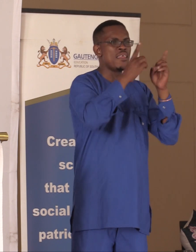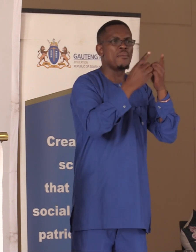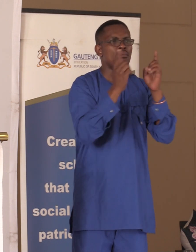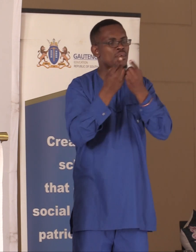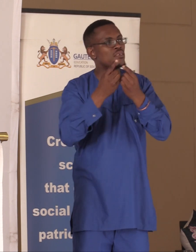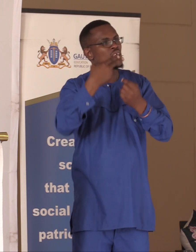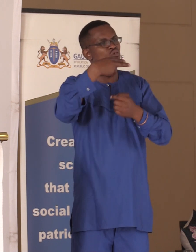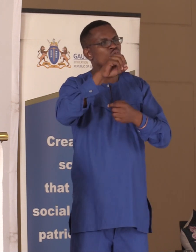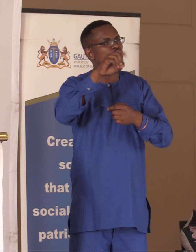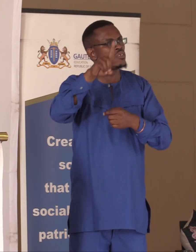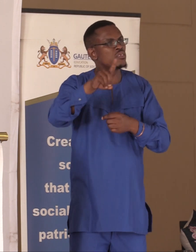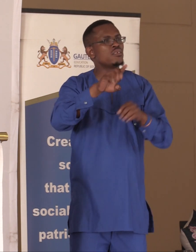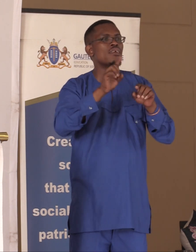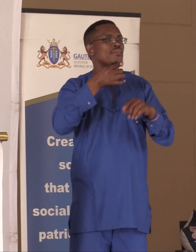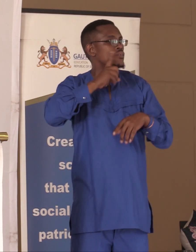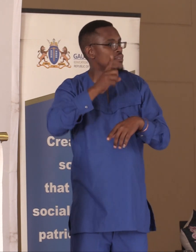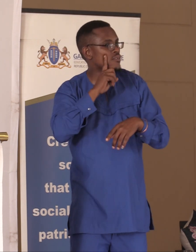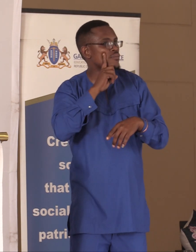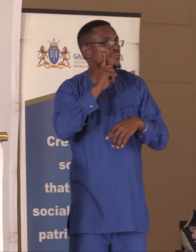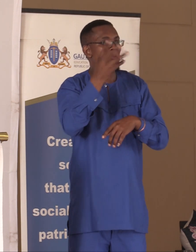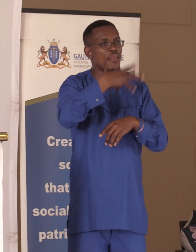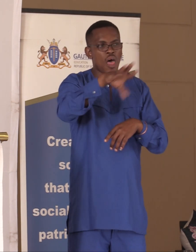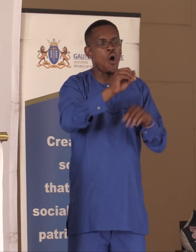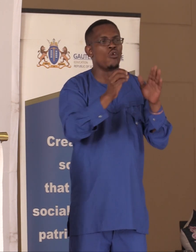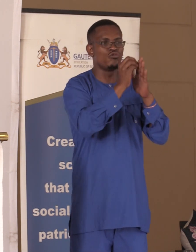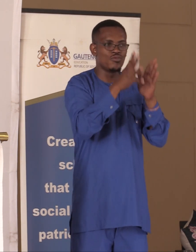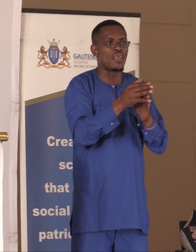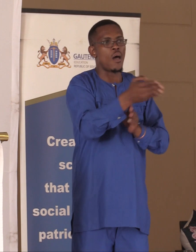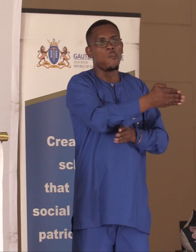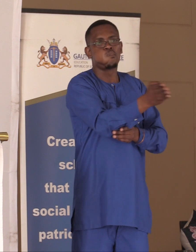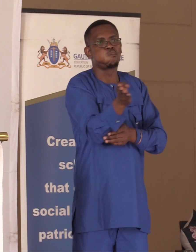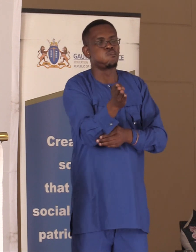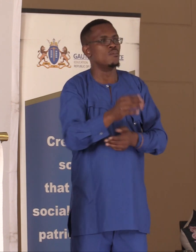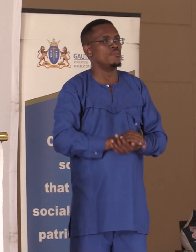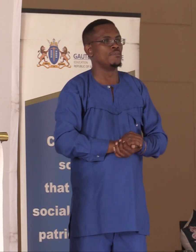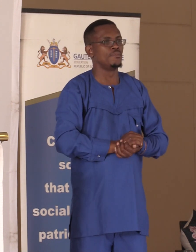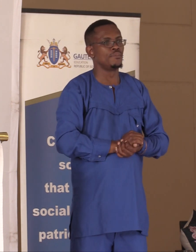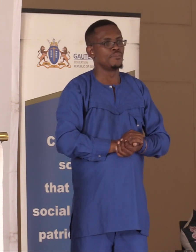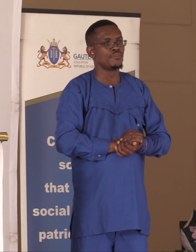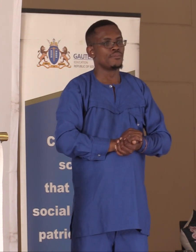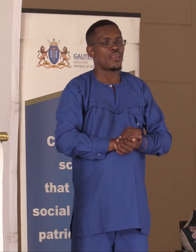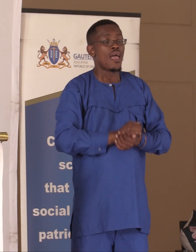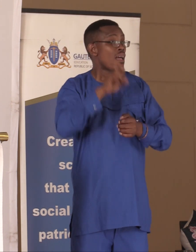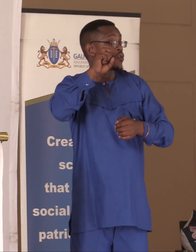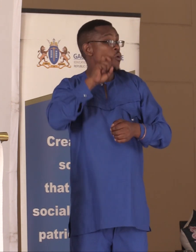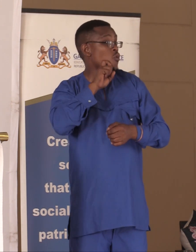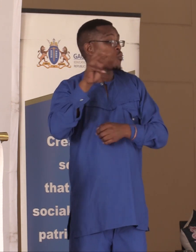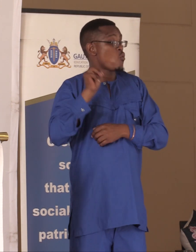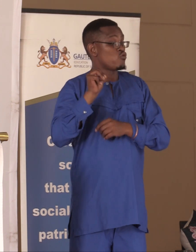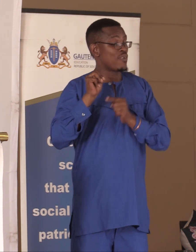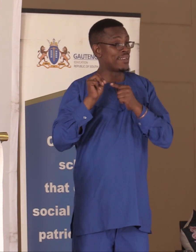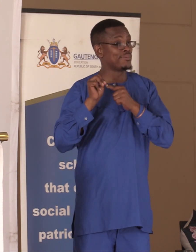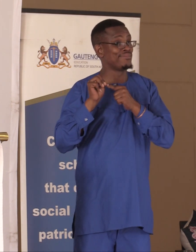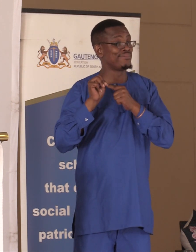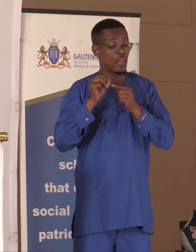departmental heads and educators, and all students in the house. As Old Mutual, we